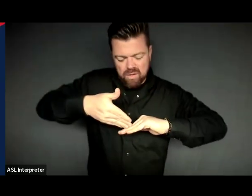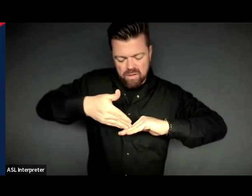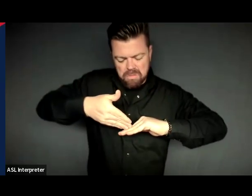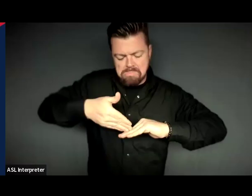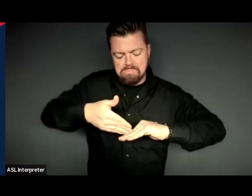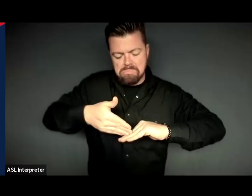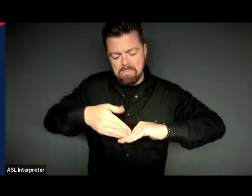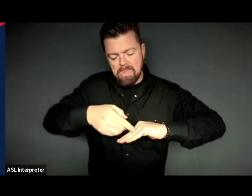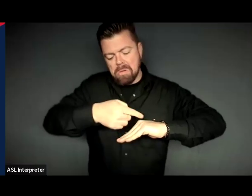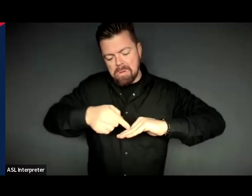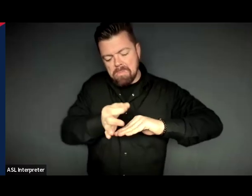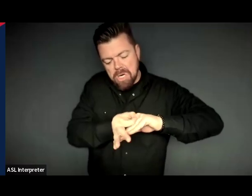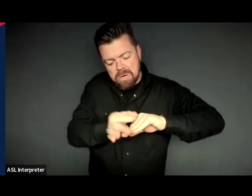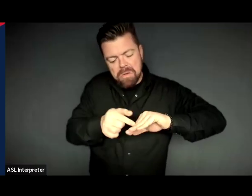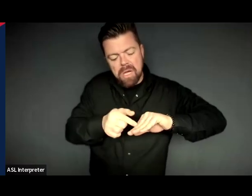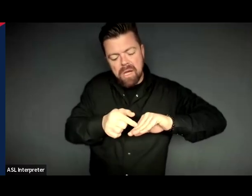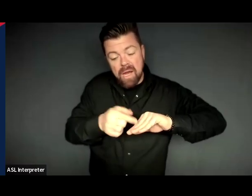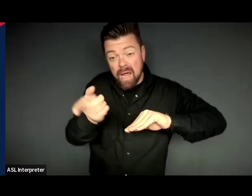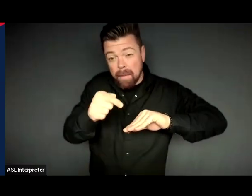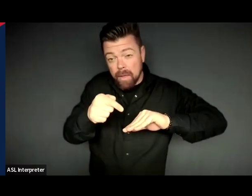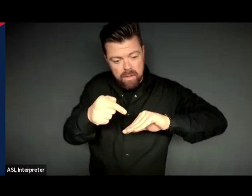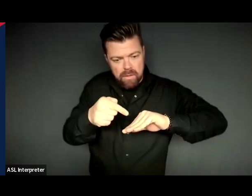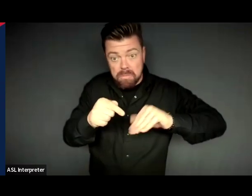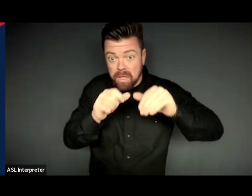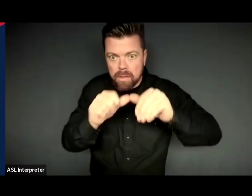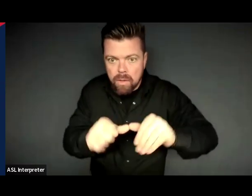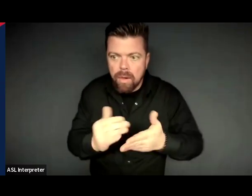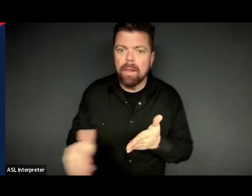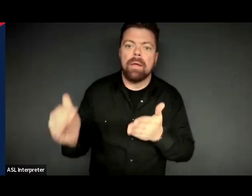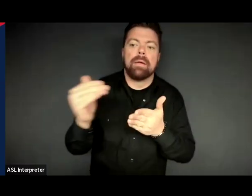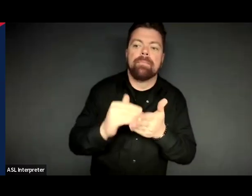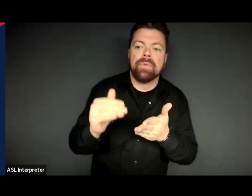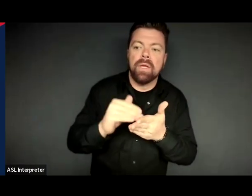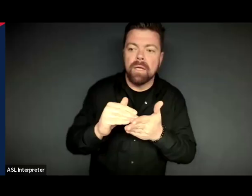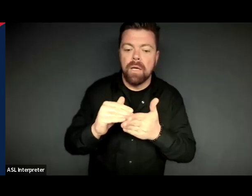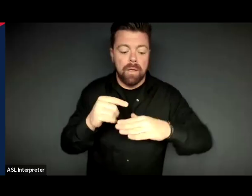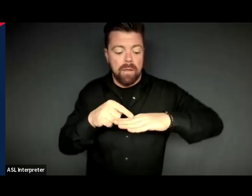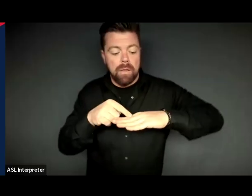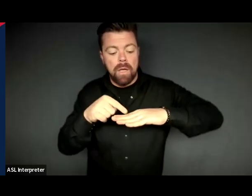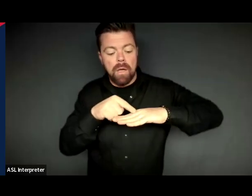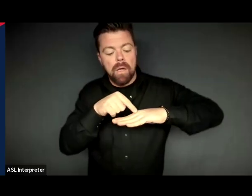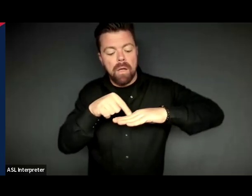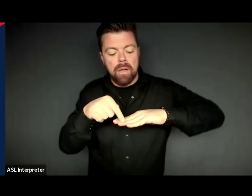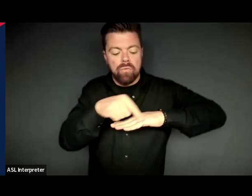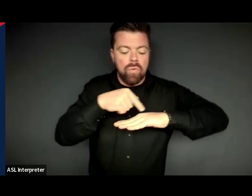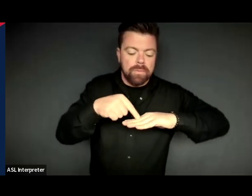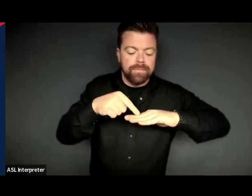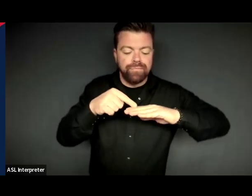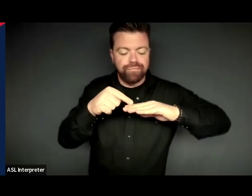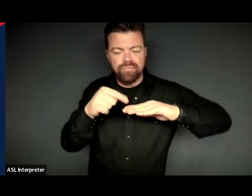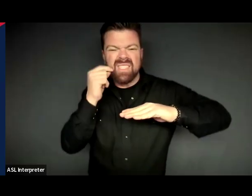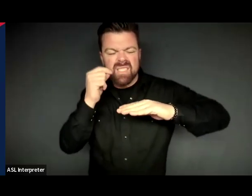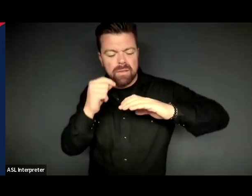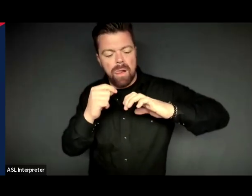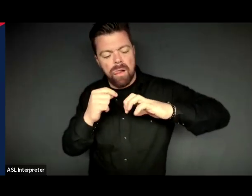a wound becomes chronic, this edge will start to curl under like this, and the skin starts curling under